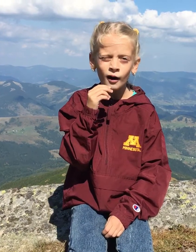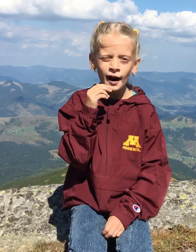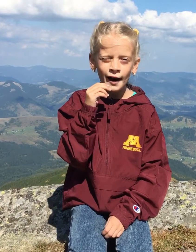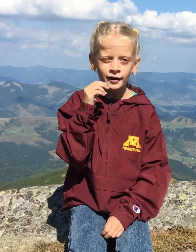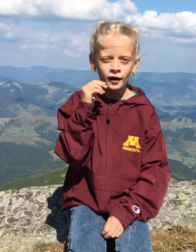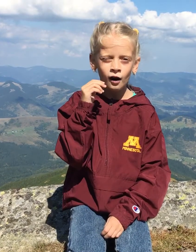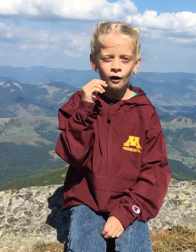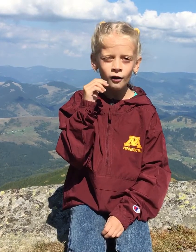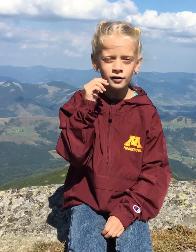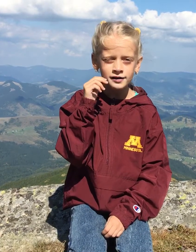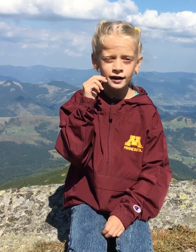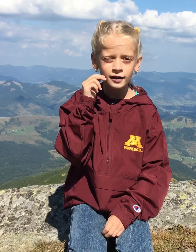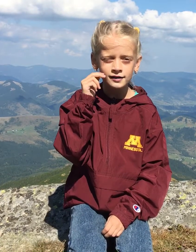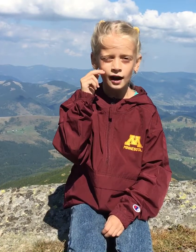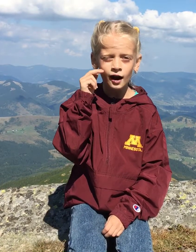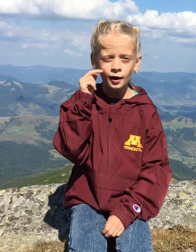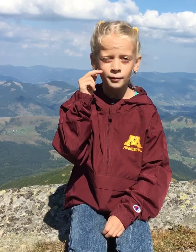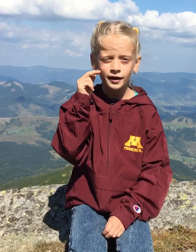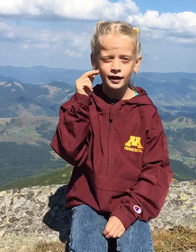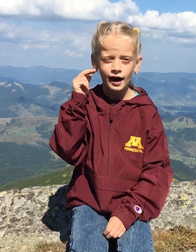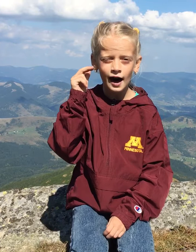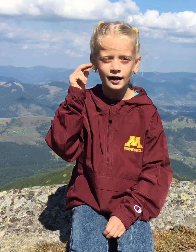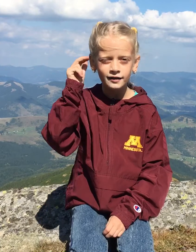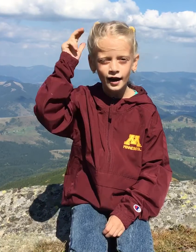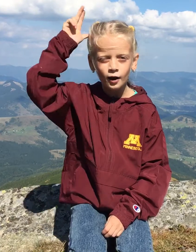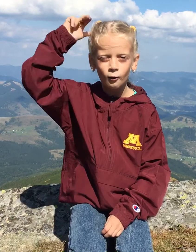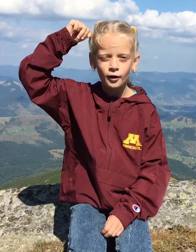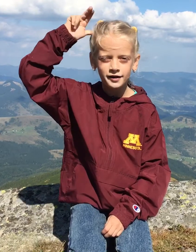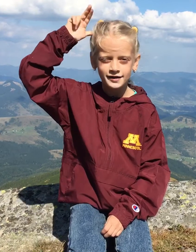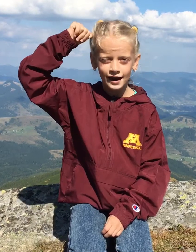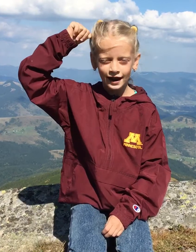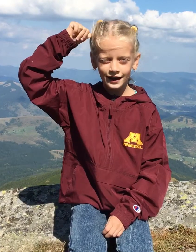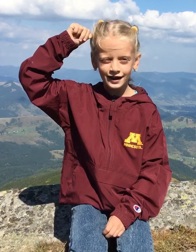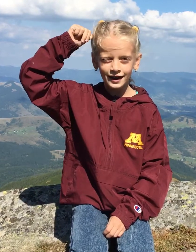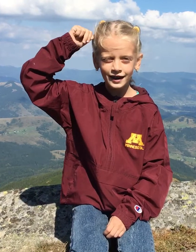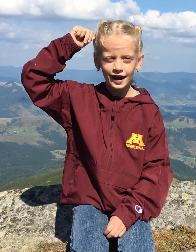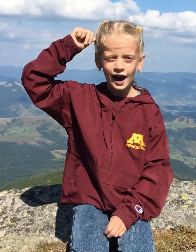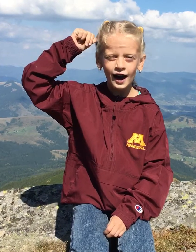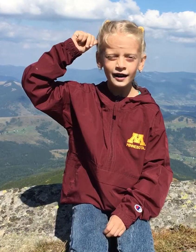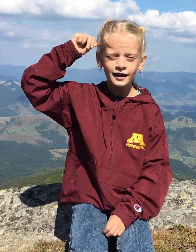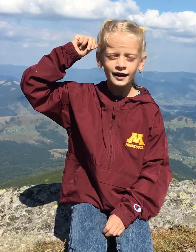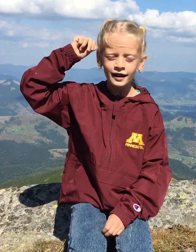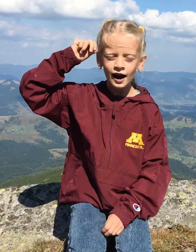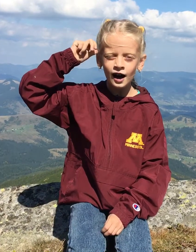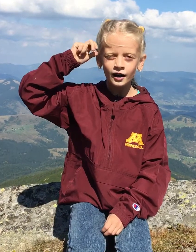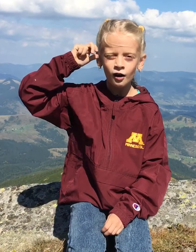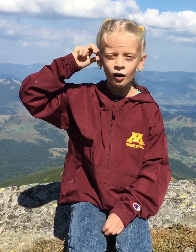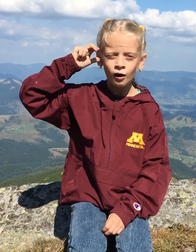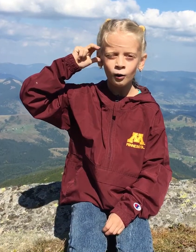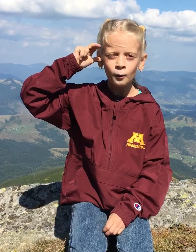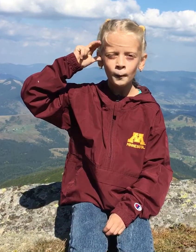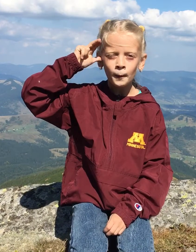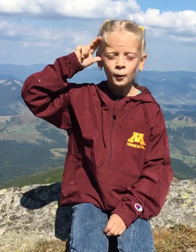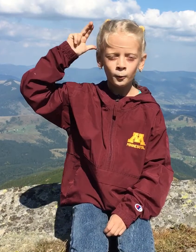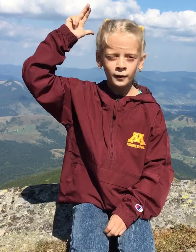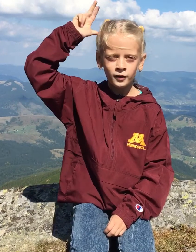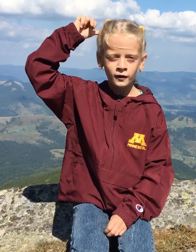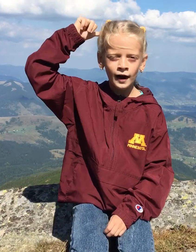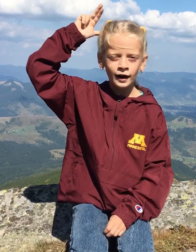And on his farm he had a duck, E-I-E-I-O. With the meow